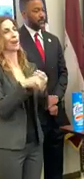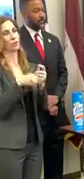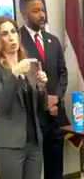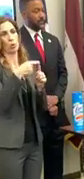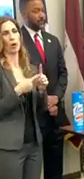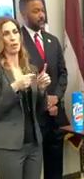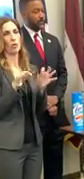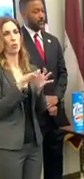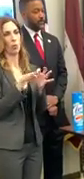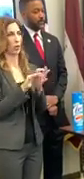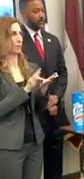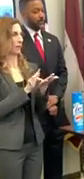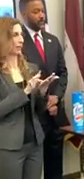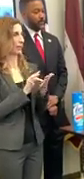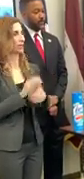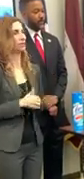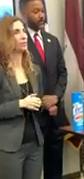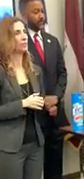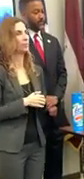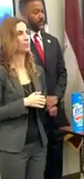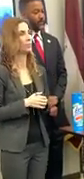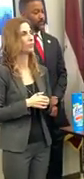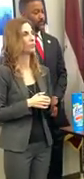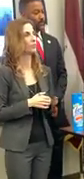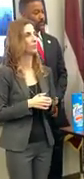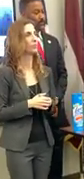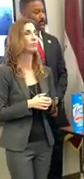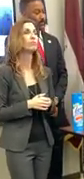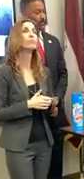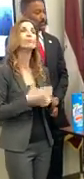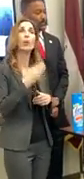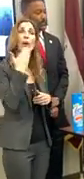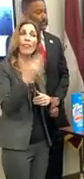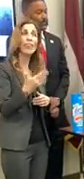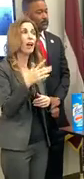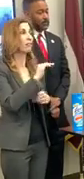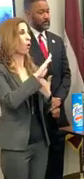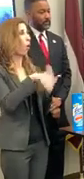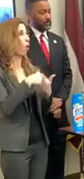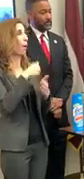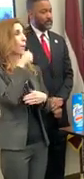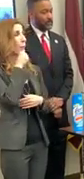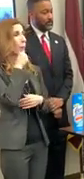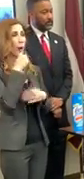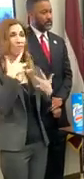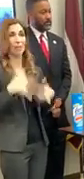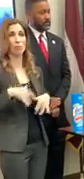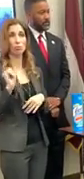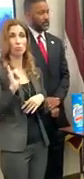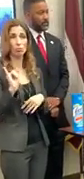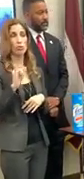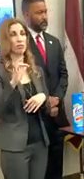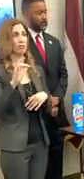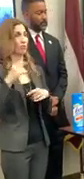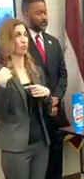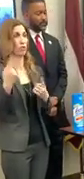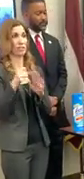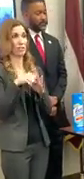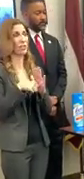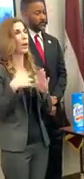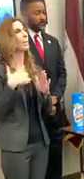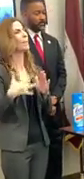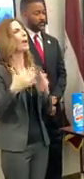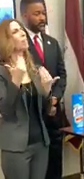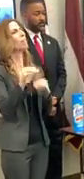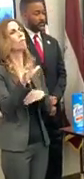month's worth of medications. I want to thank all of our insurance, private health insurance companies across the state. They have lifted that